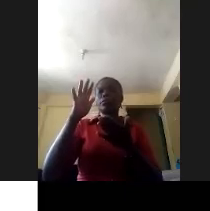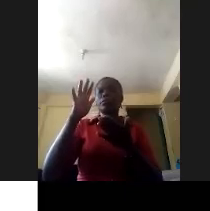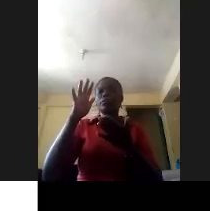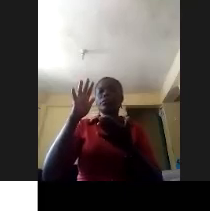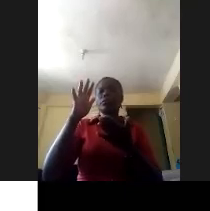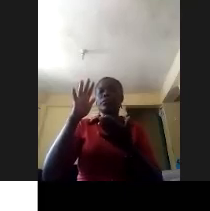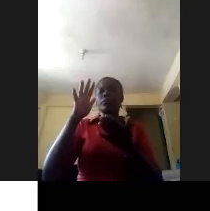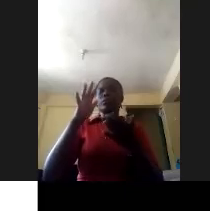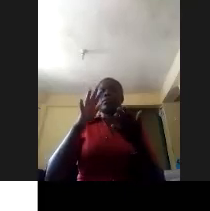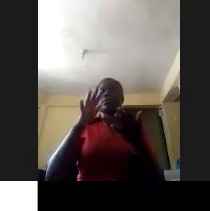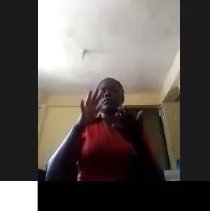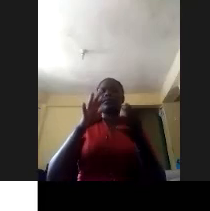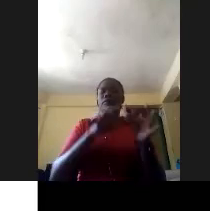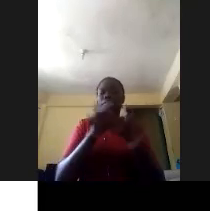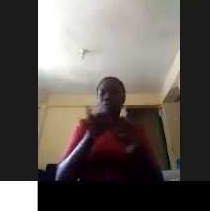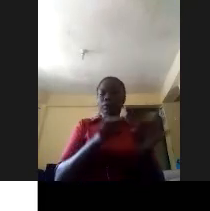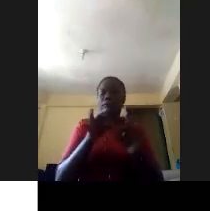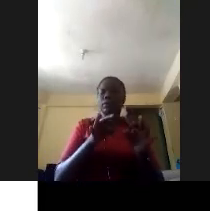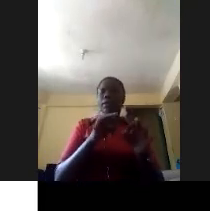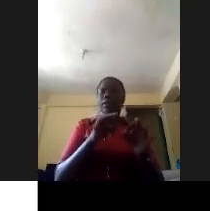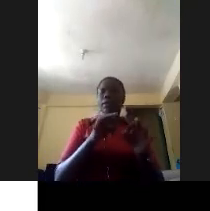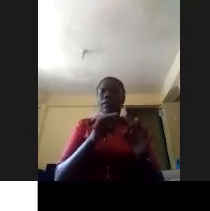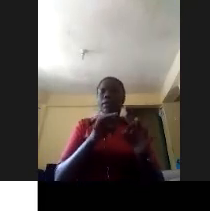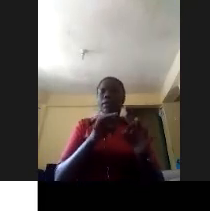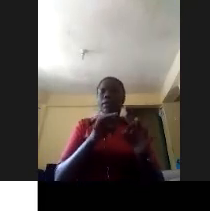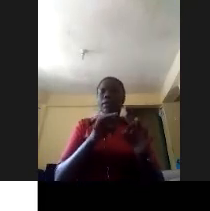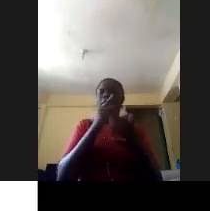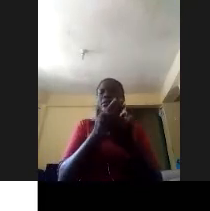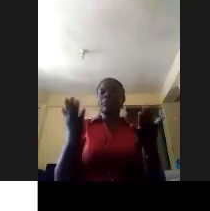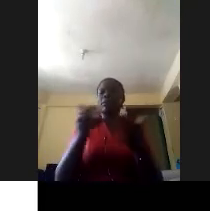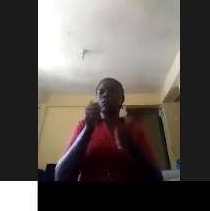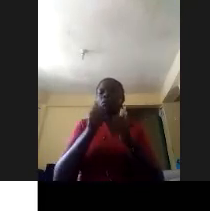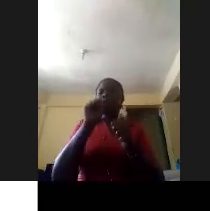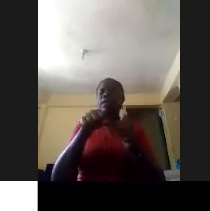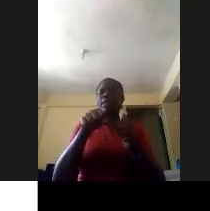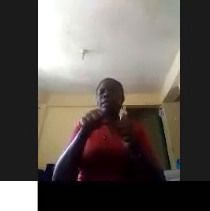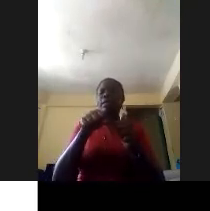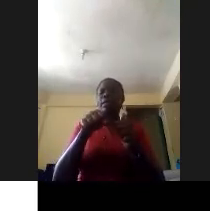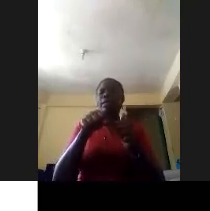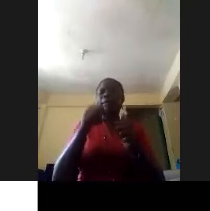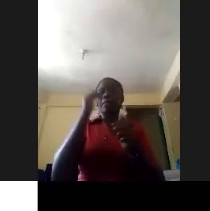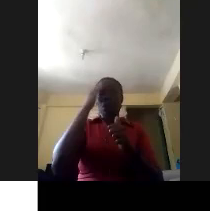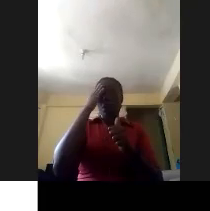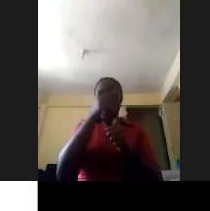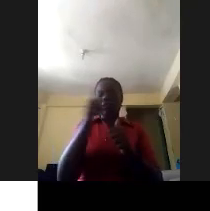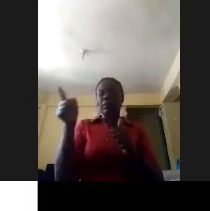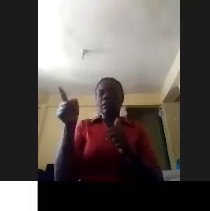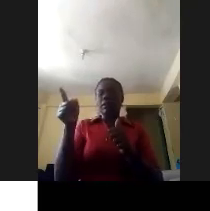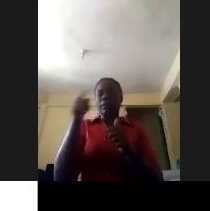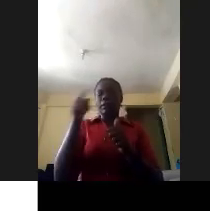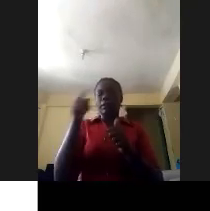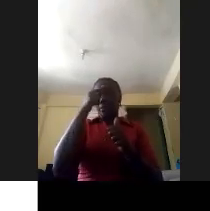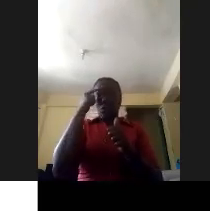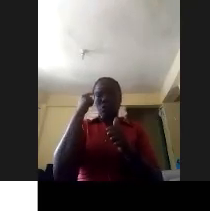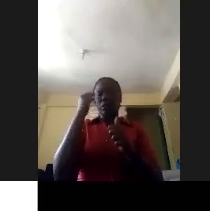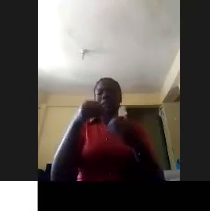diagnostic tests. But then these are some things that you can actually be aware of, yeah, because this is an awareness session.